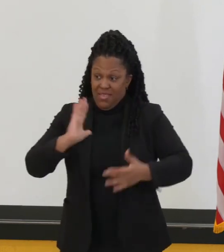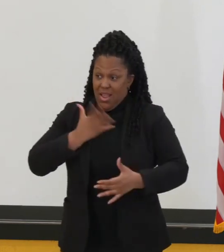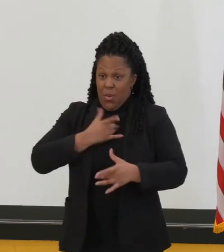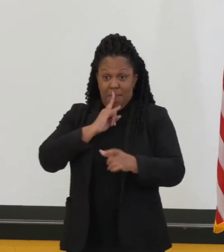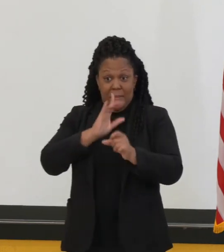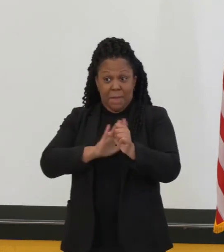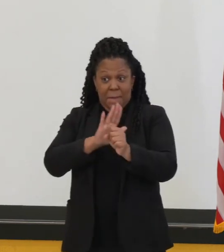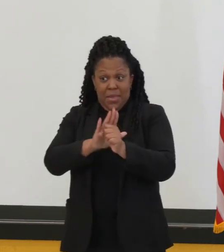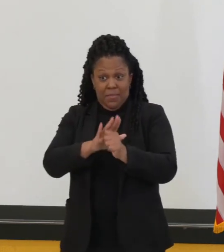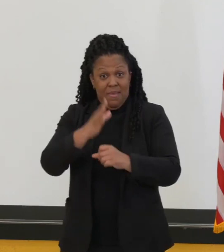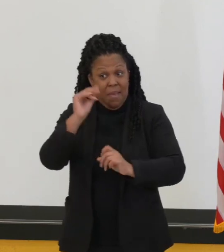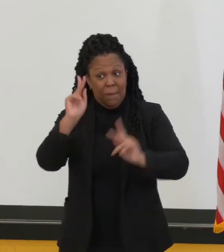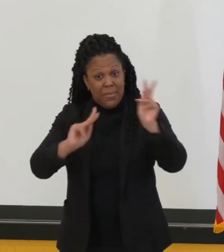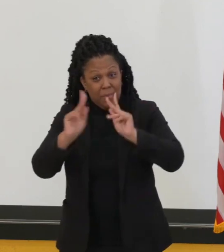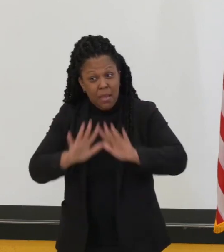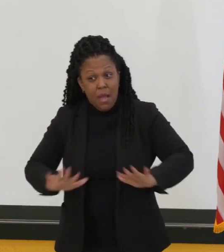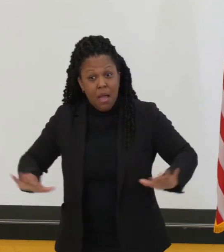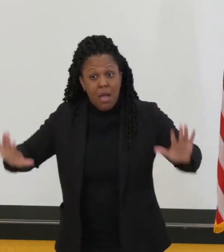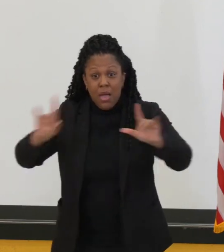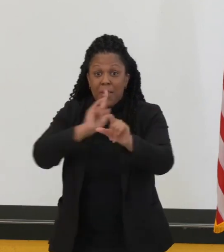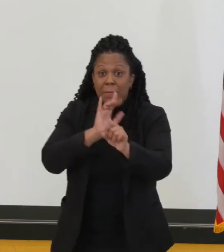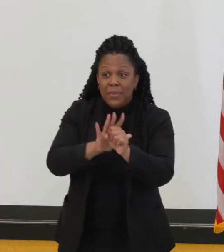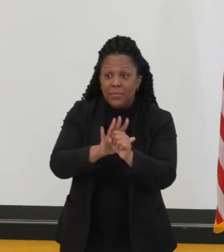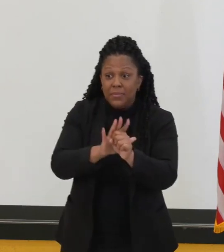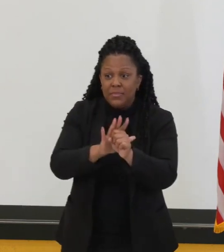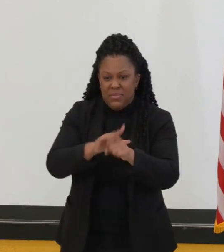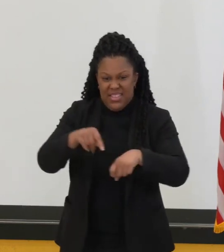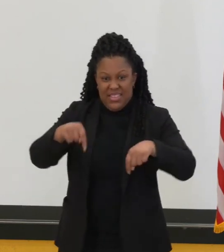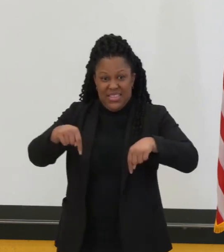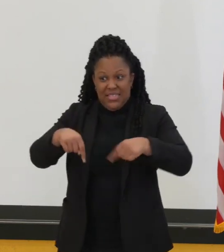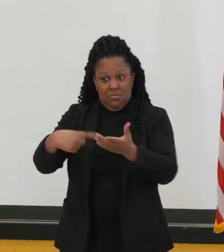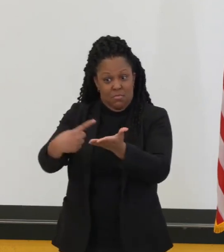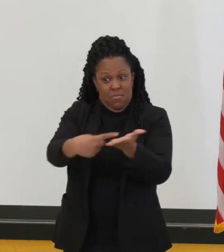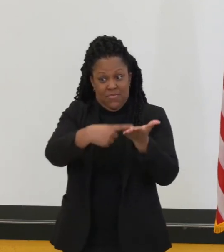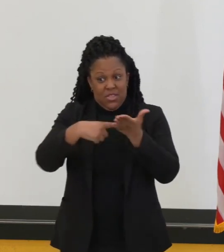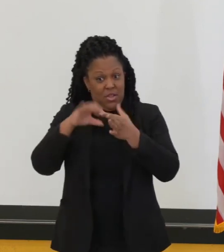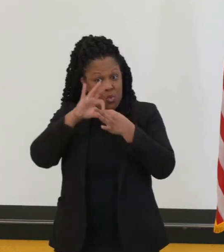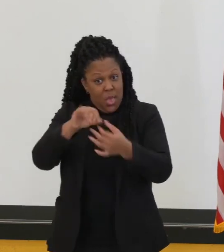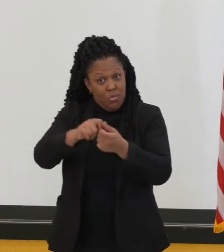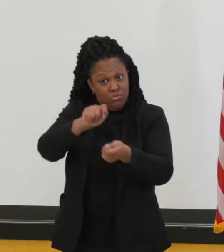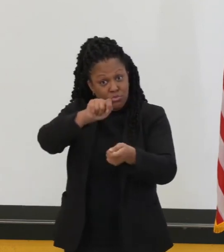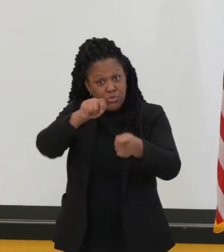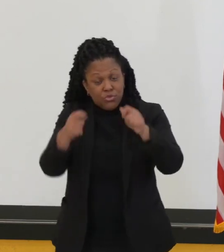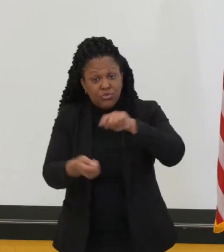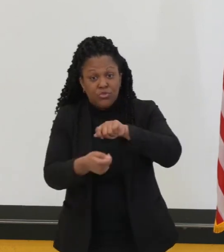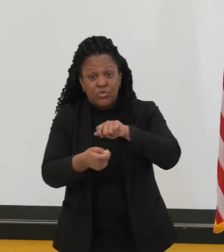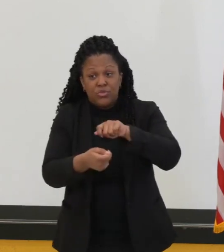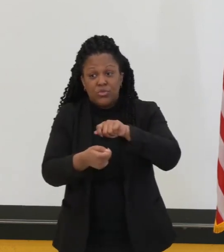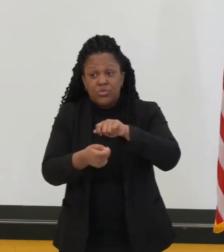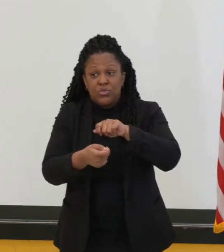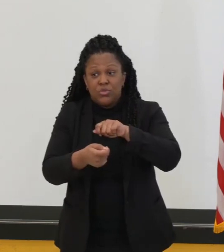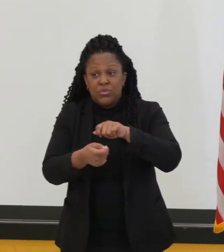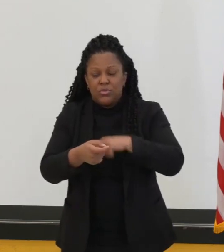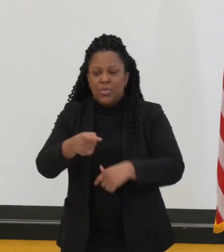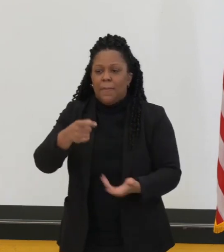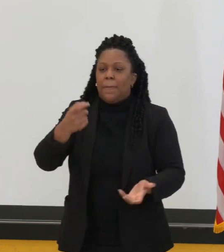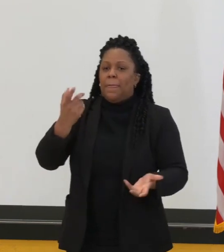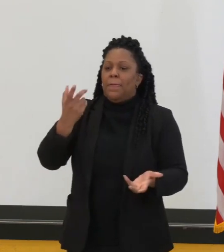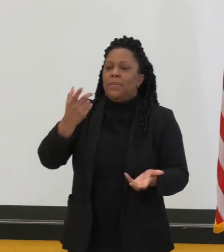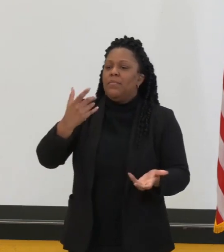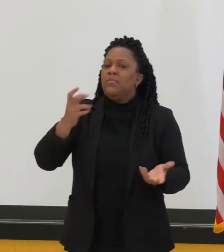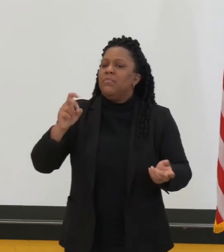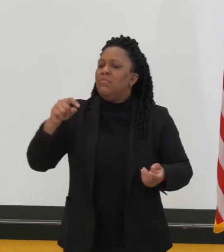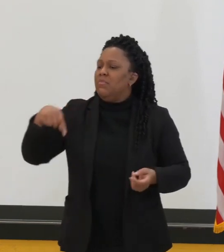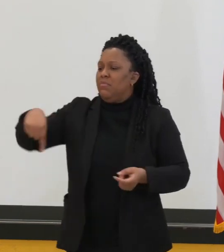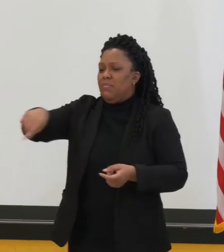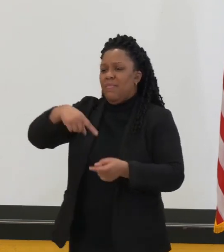as you heard both the mayors say, these conversations about change must happen in our homes. They must happen on the streets. They certainly must happen in the